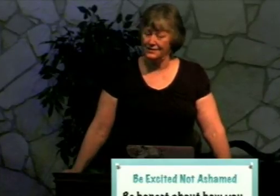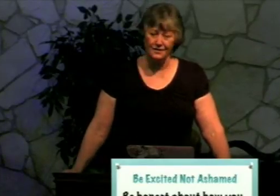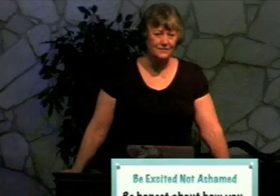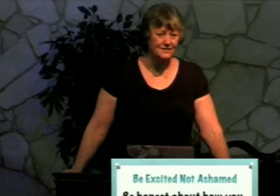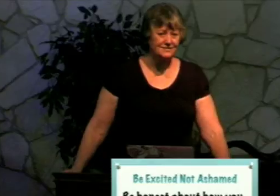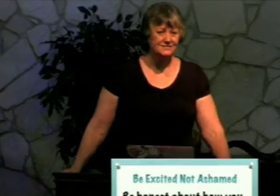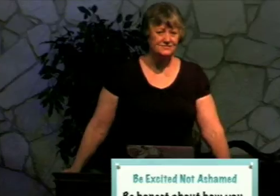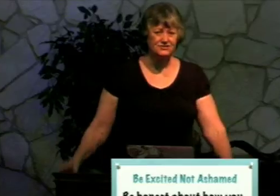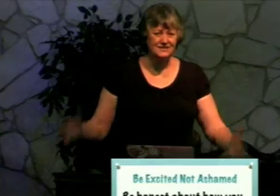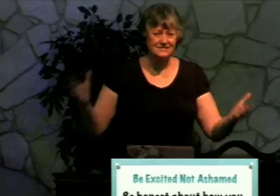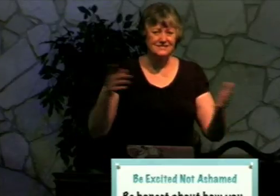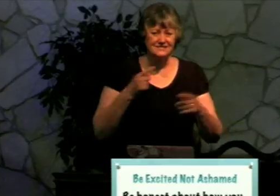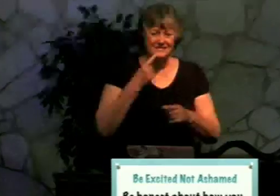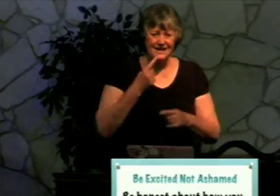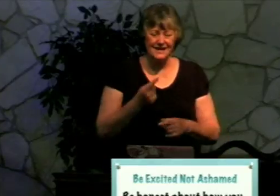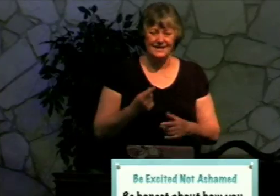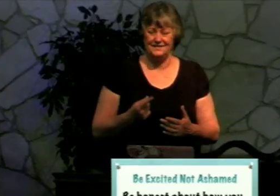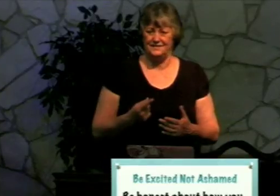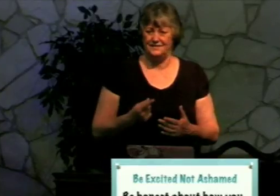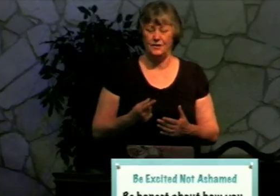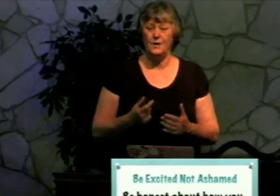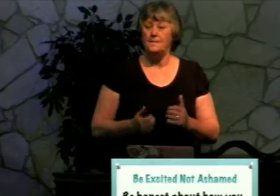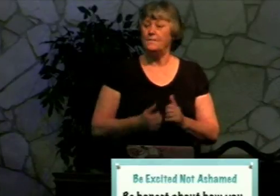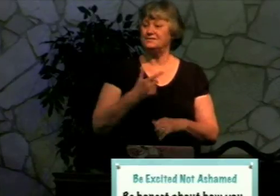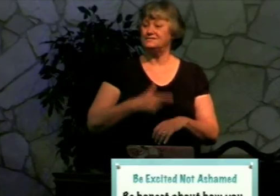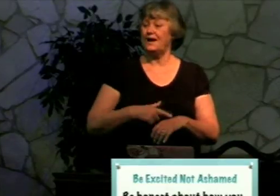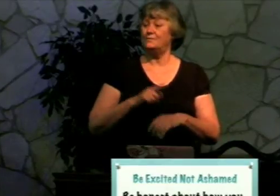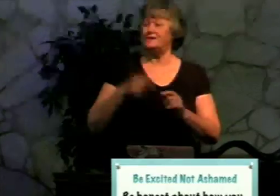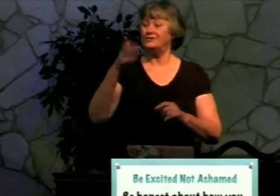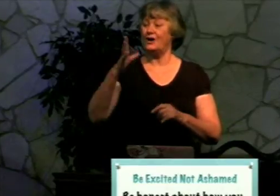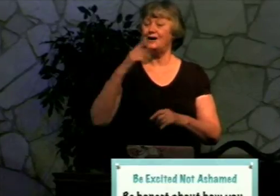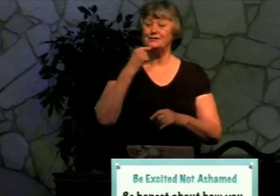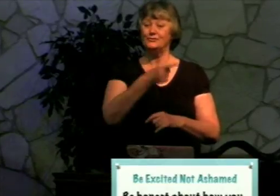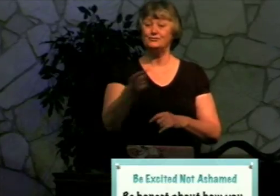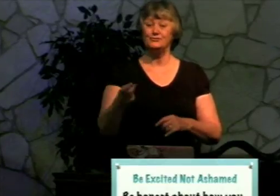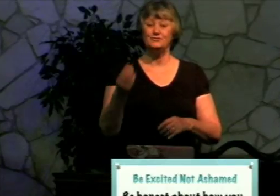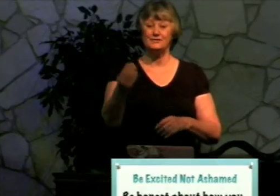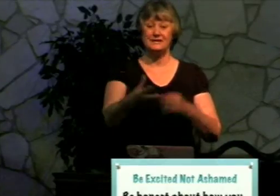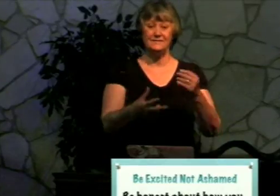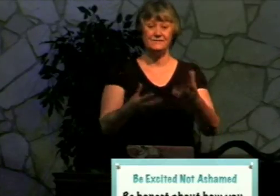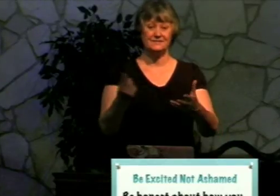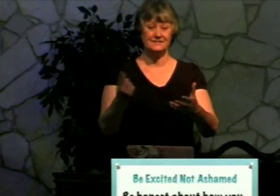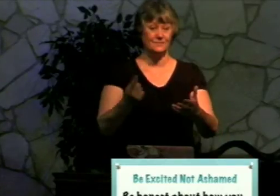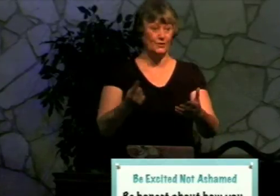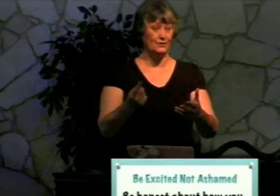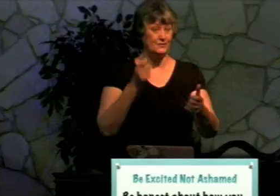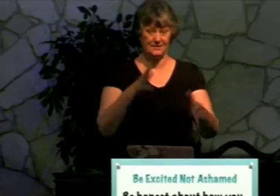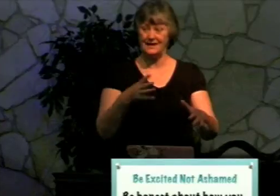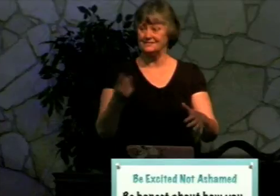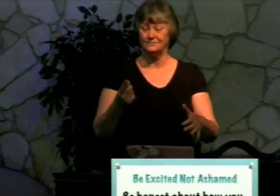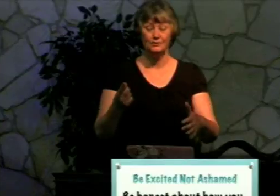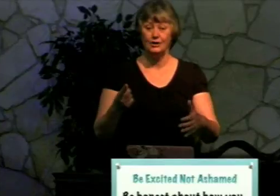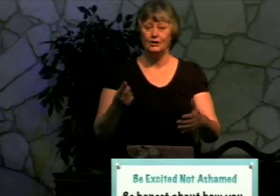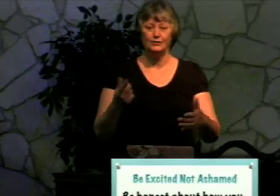You know, just say. You know, most of the time when God tells you to give to someone, to bless someone, you